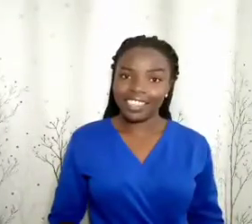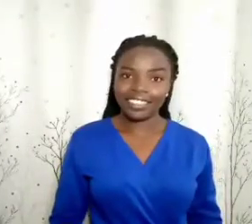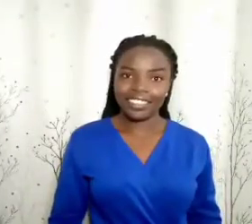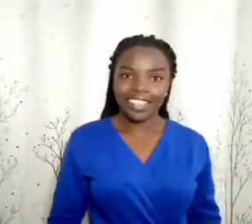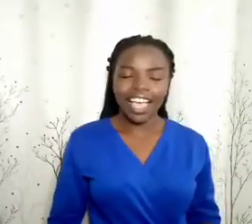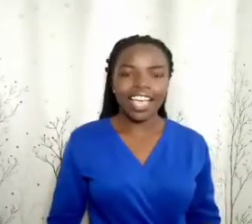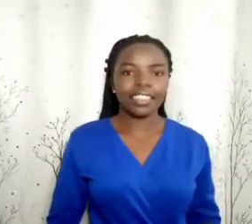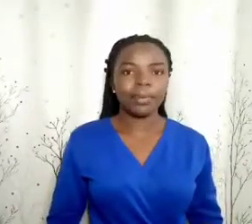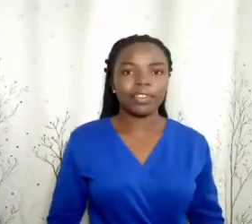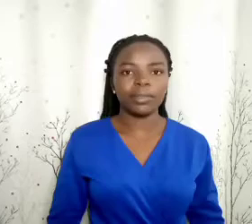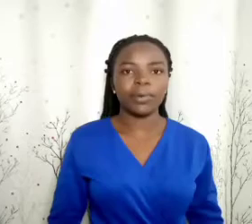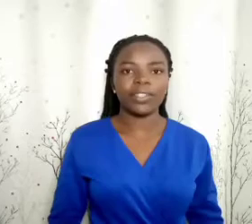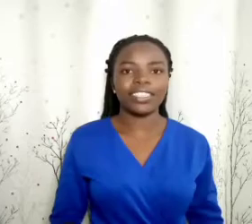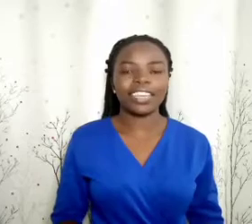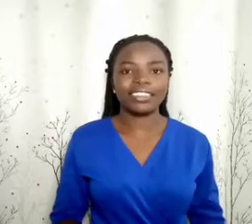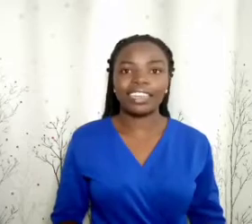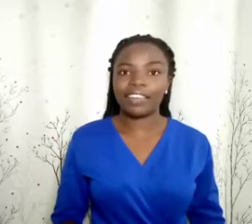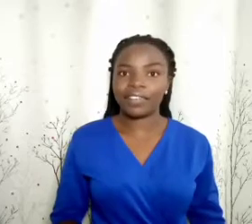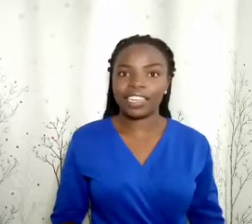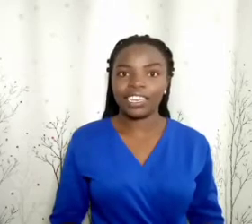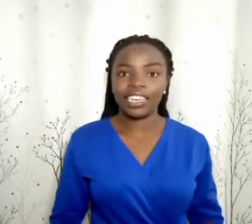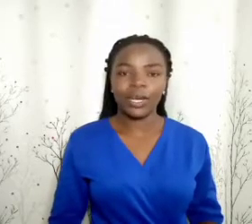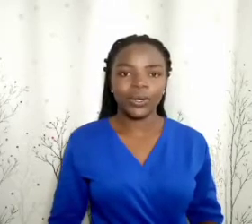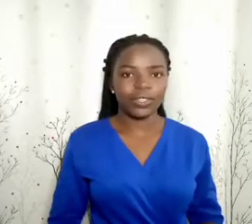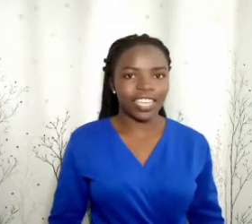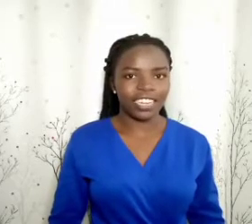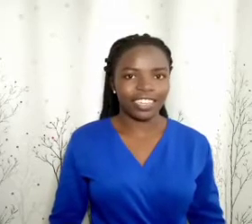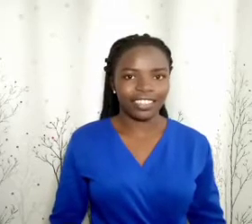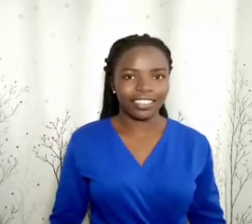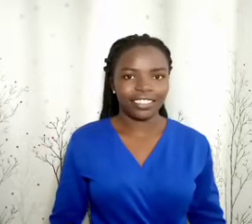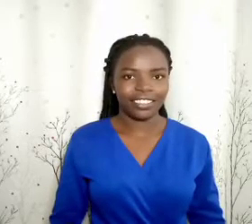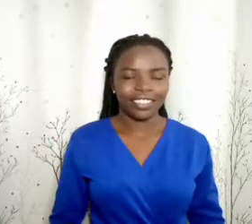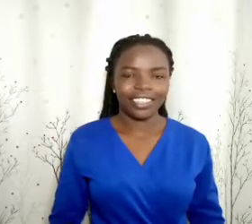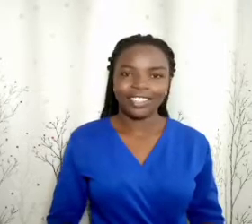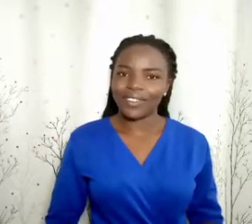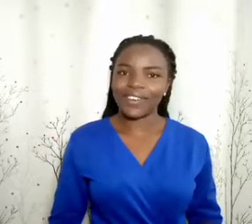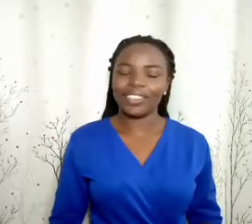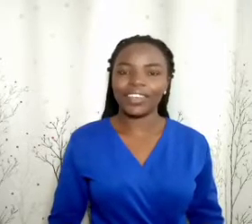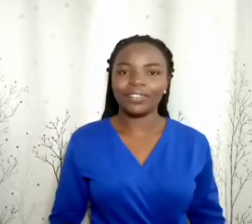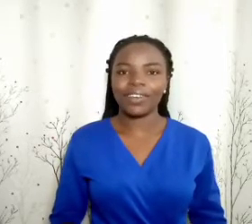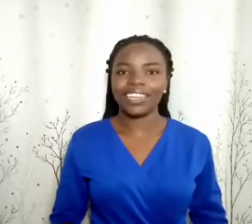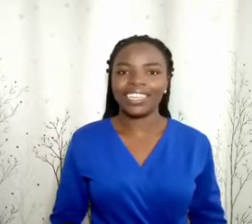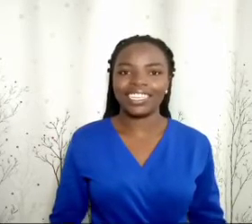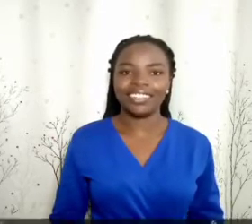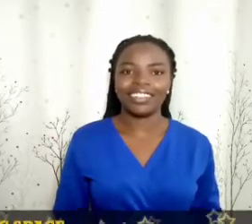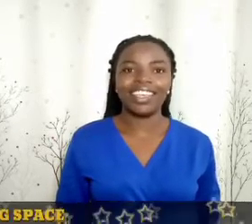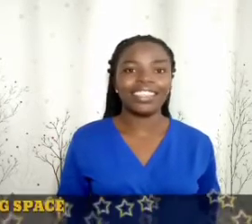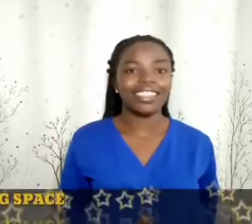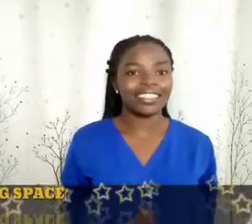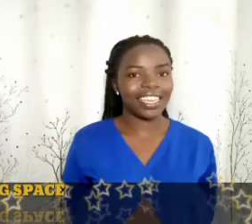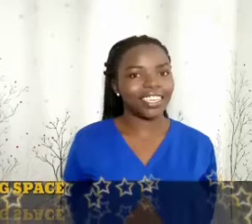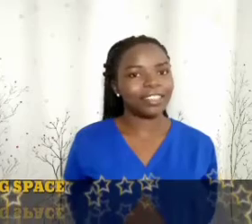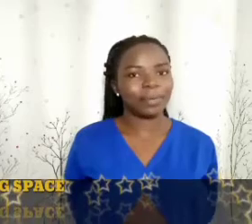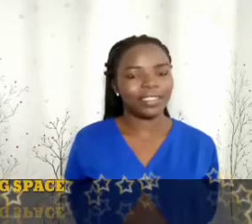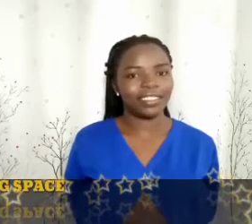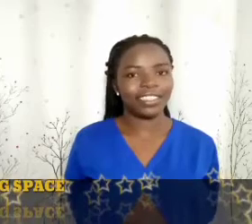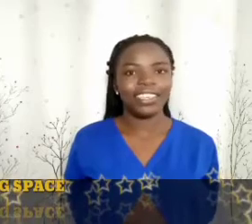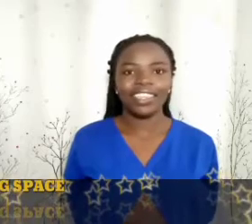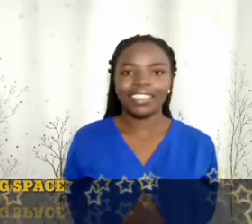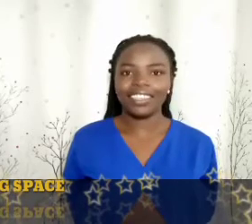These are the principles that govern good signing. So the first one is the signing space. This